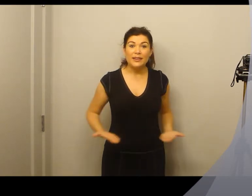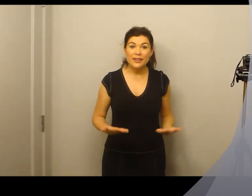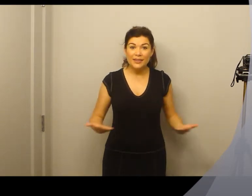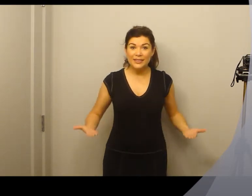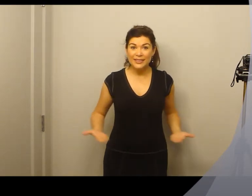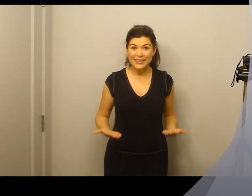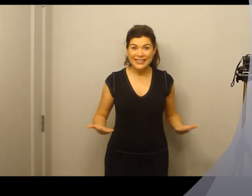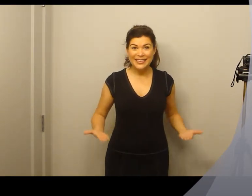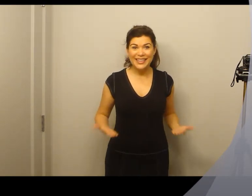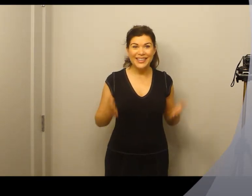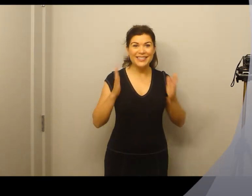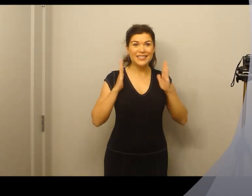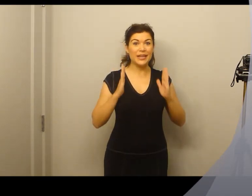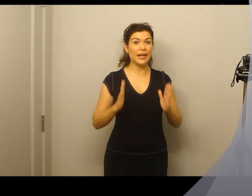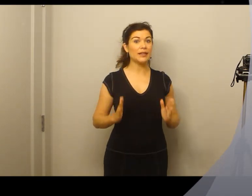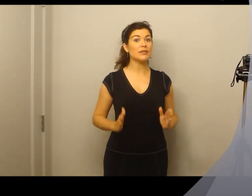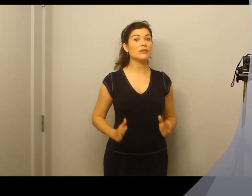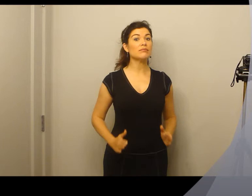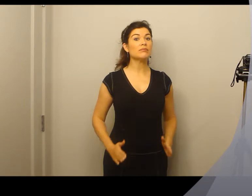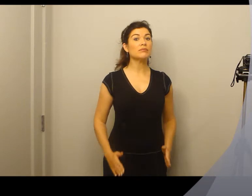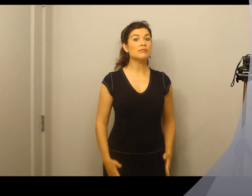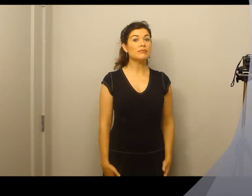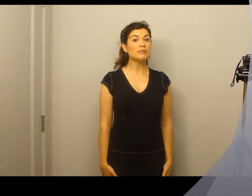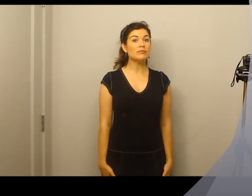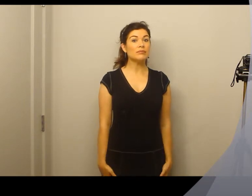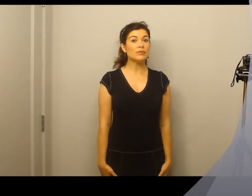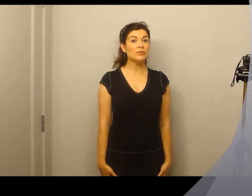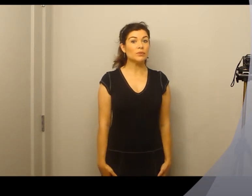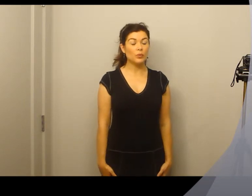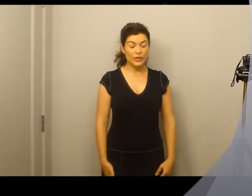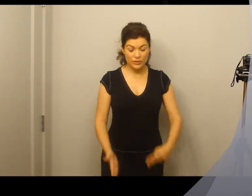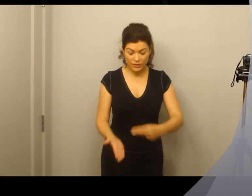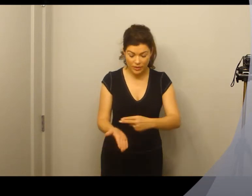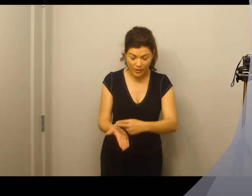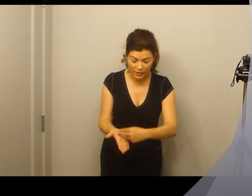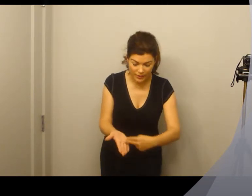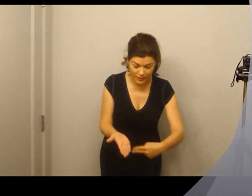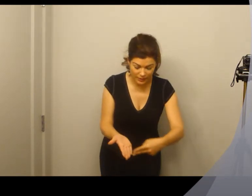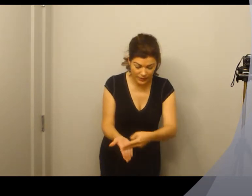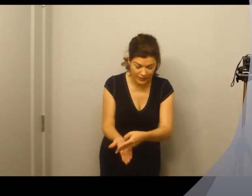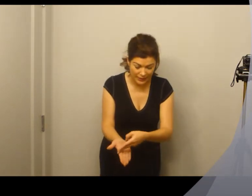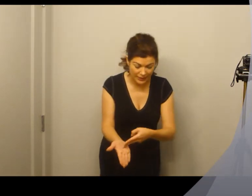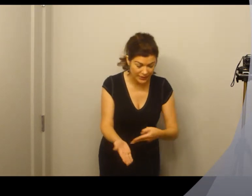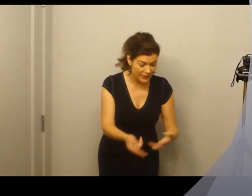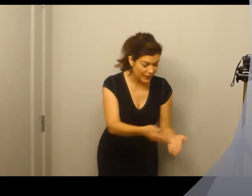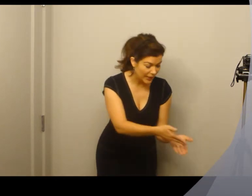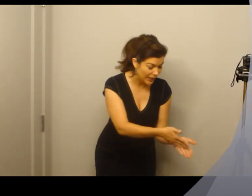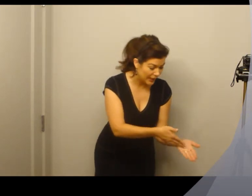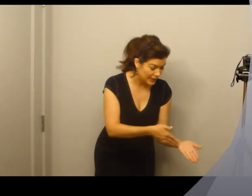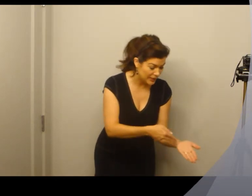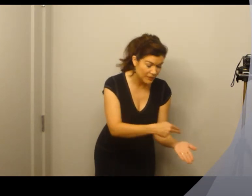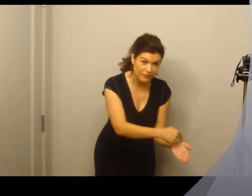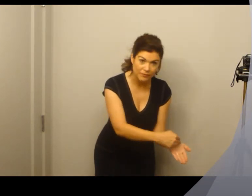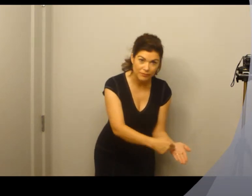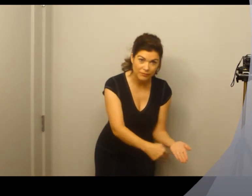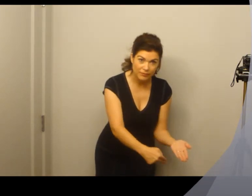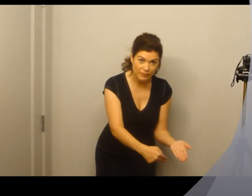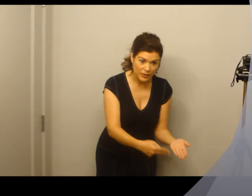Here he stands with scars in his hands.